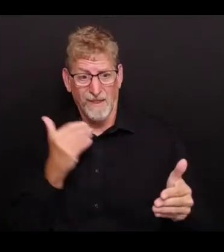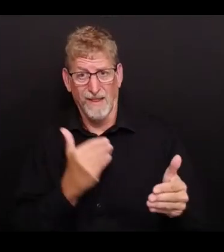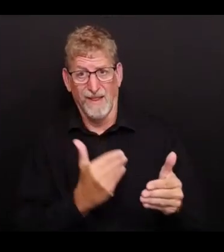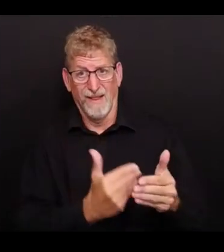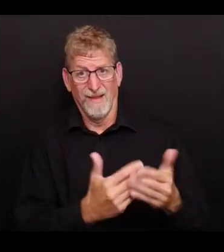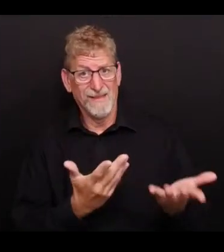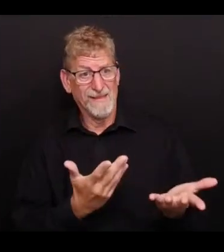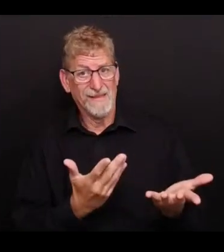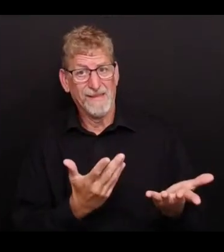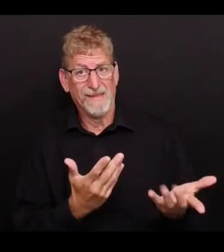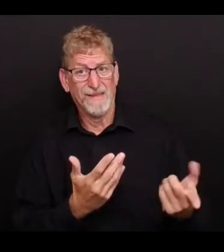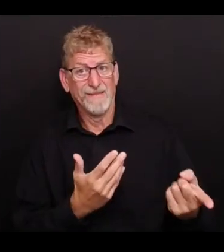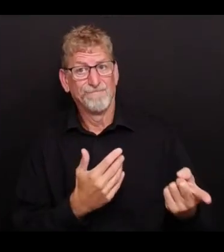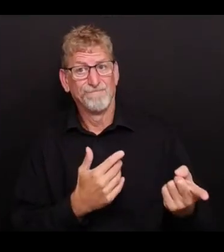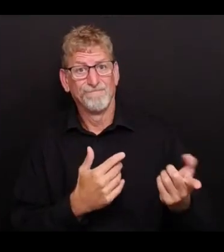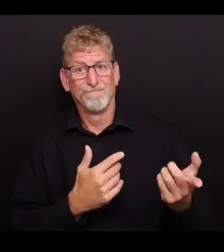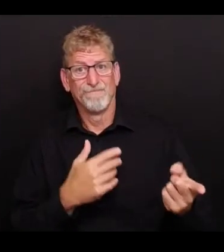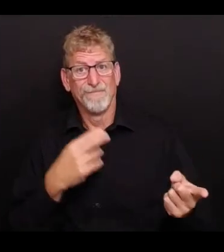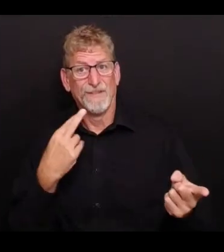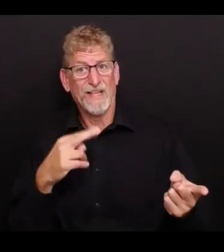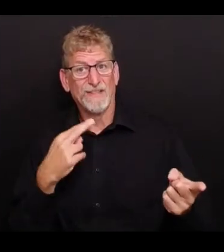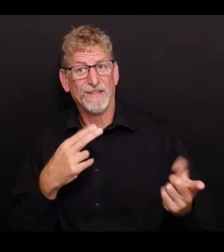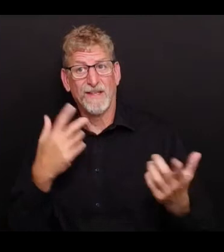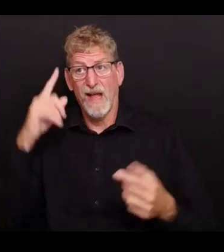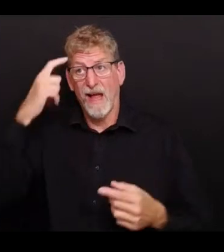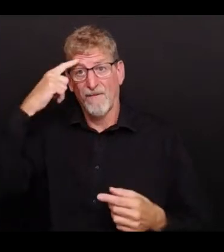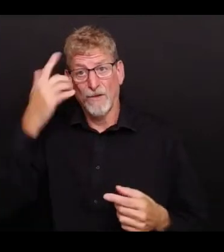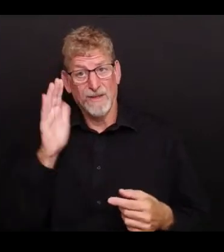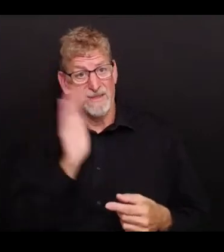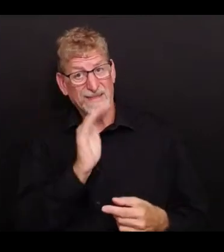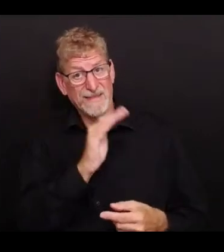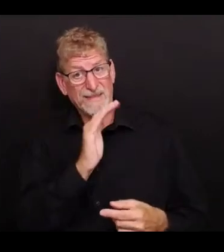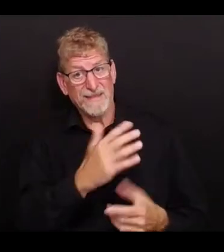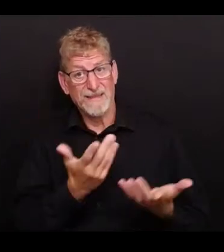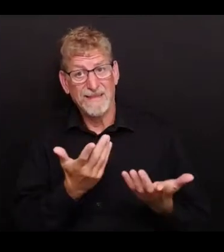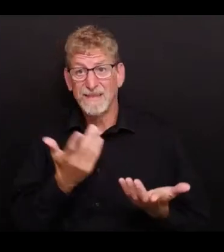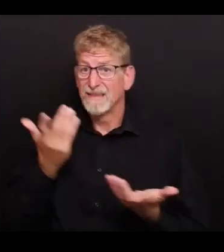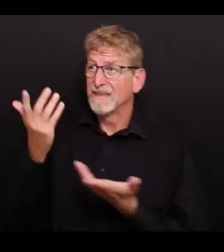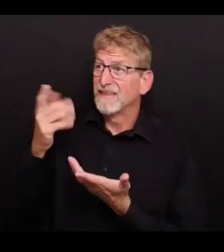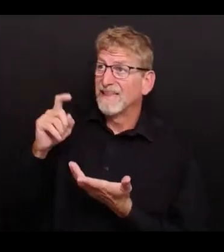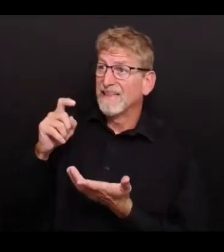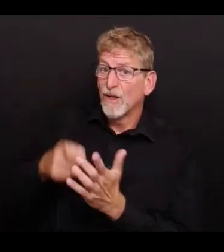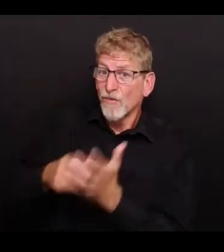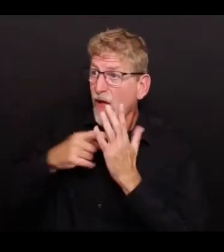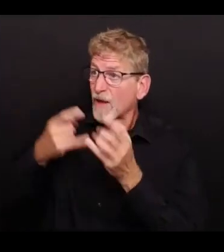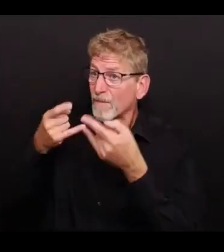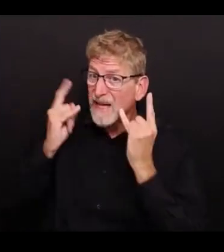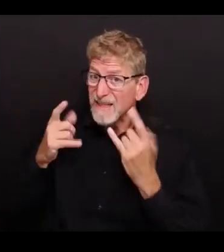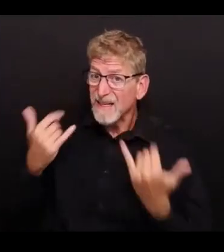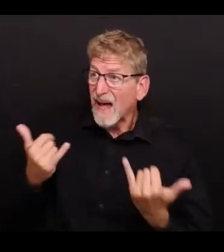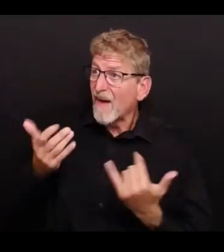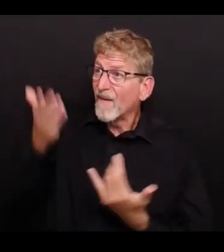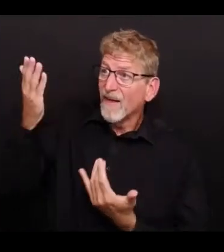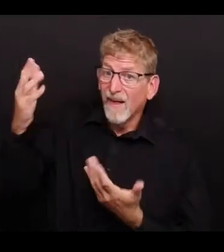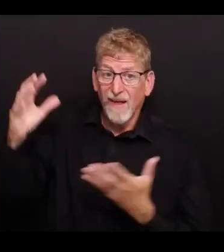is asking the governor to consider that route of action? Thank you.